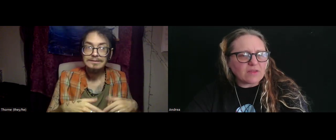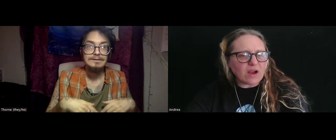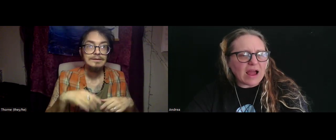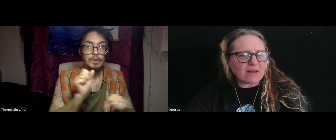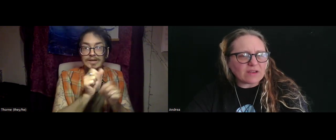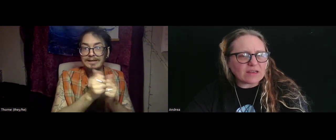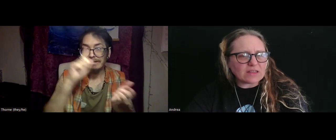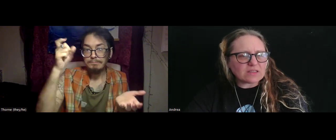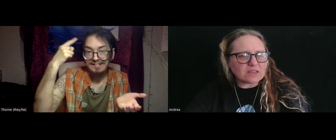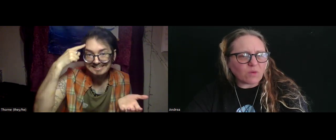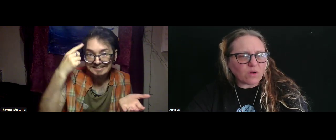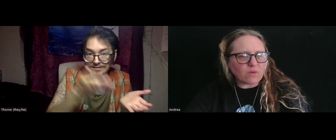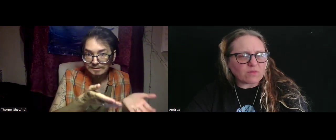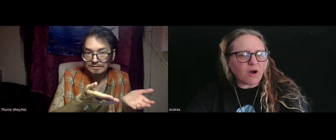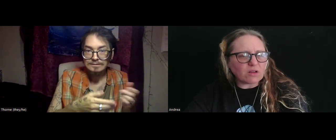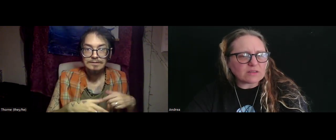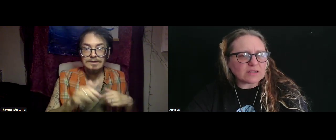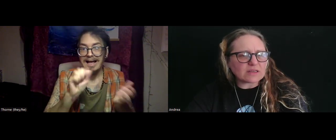they're advocates, they work with politics,